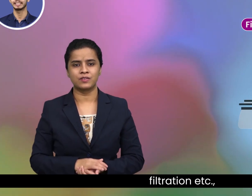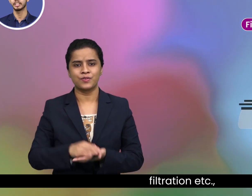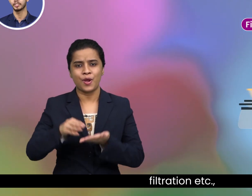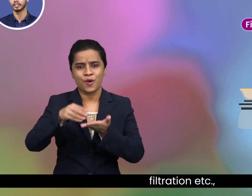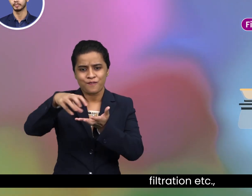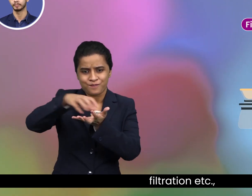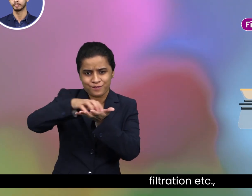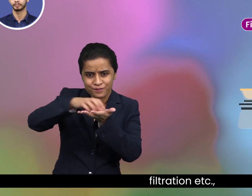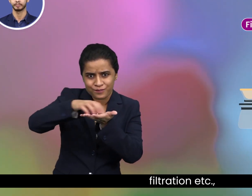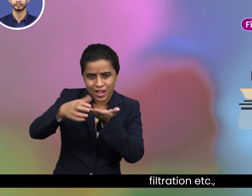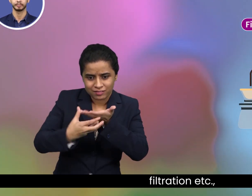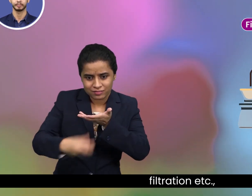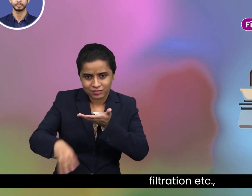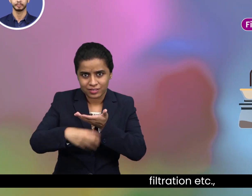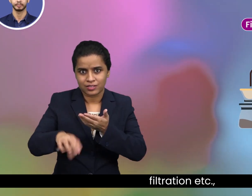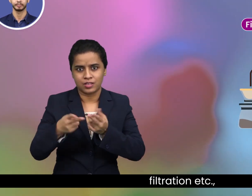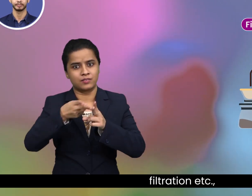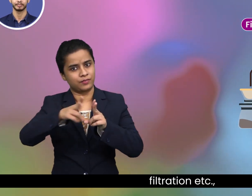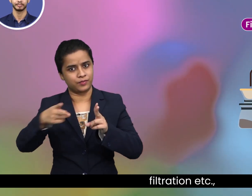filtration, etc.